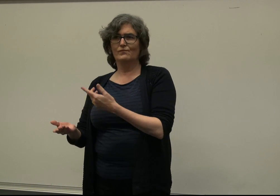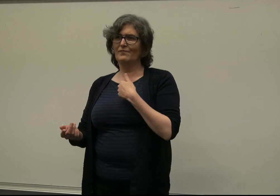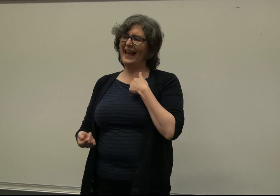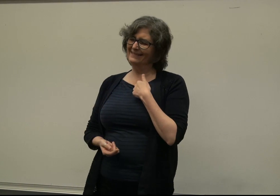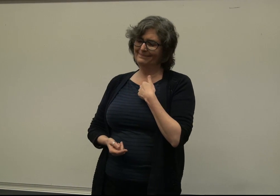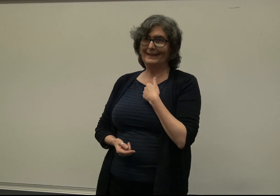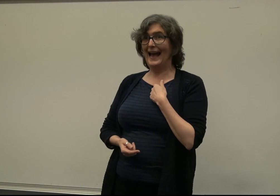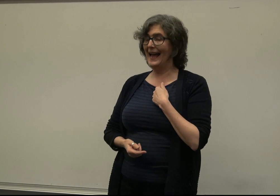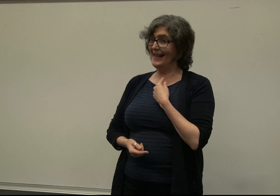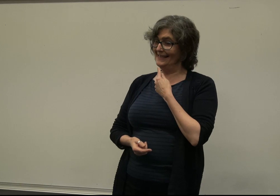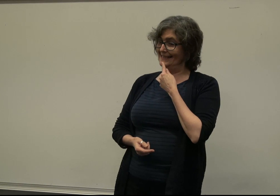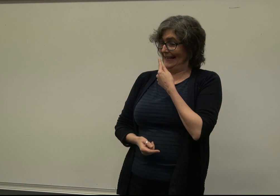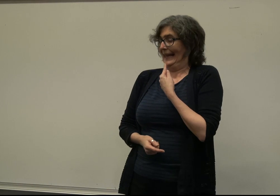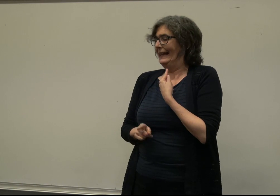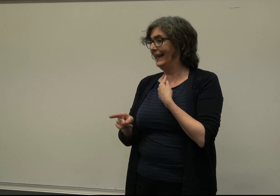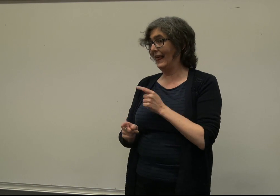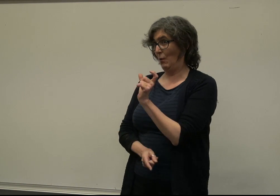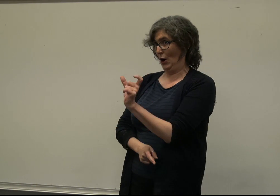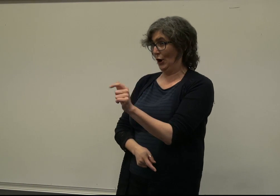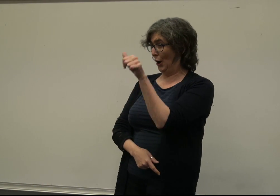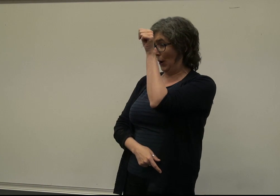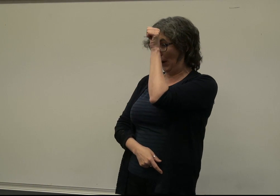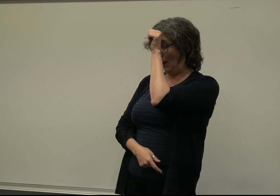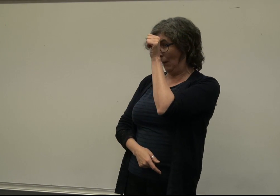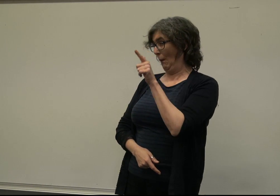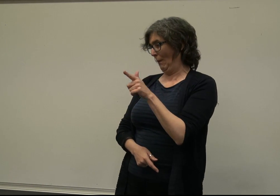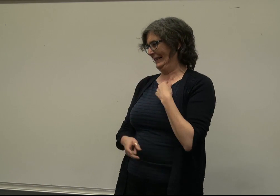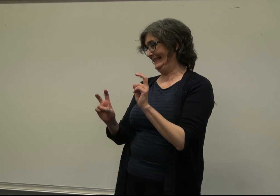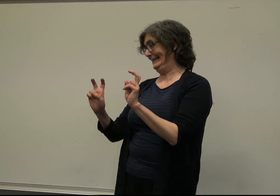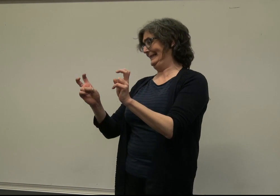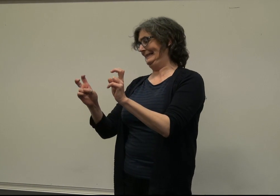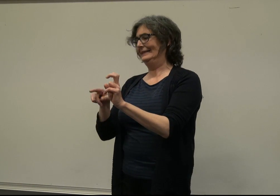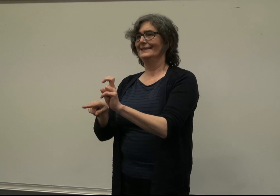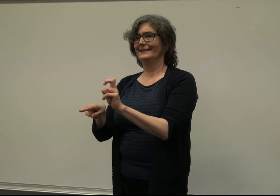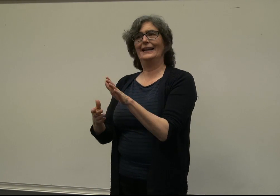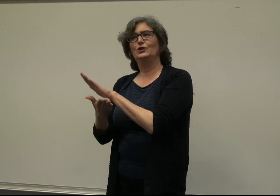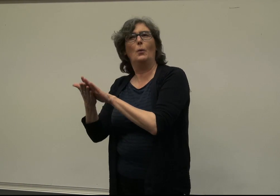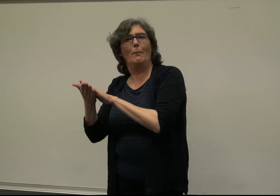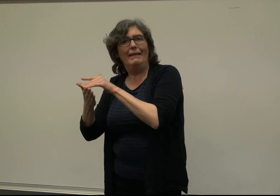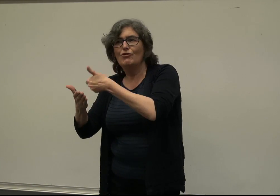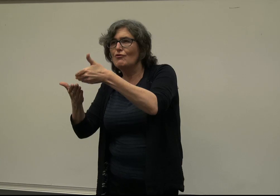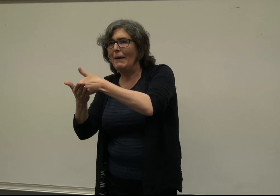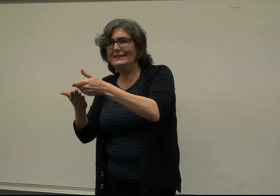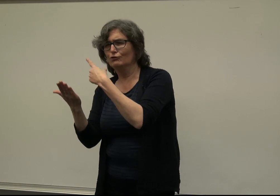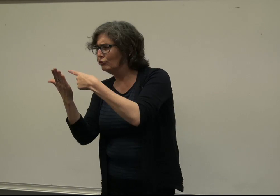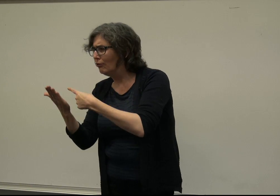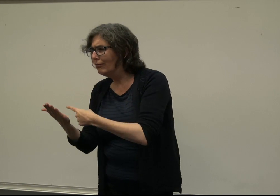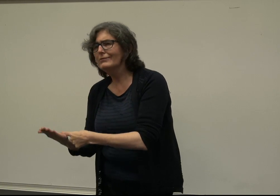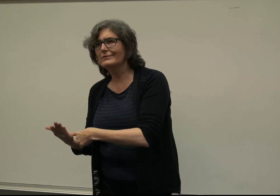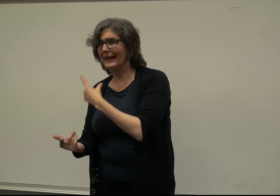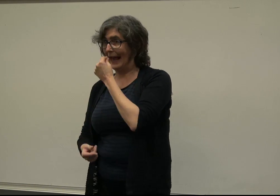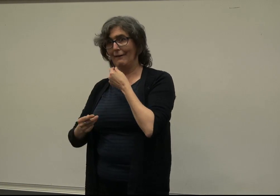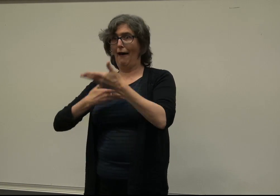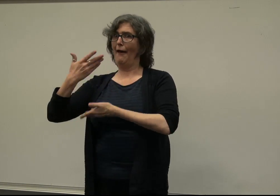quotes, because I don't mean that they know they can recite the grammatical rules of the language, which is what